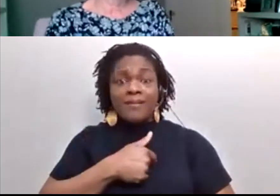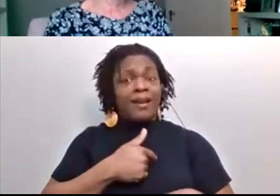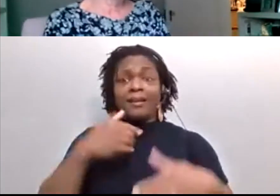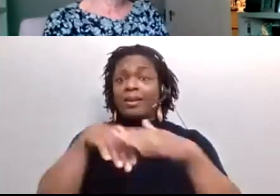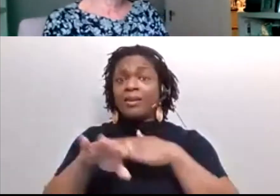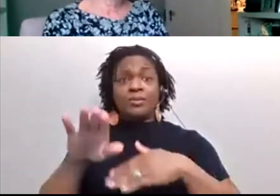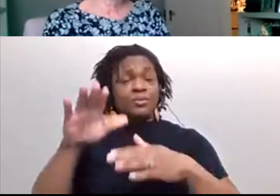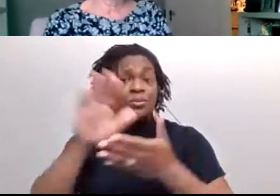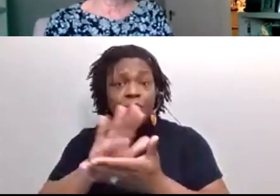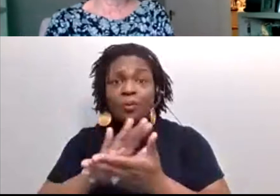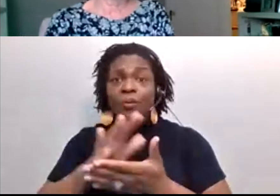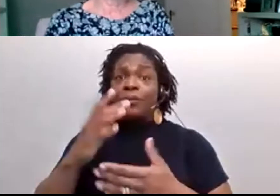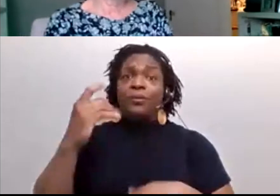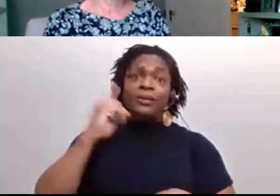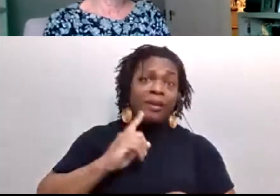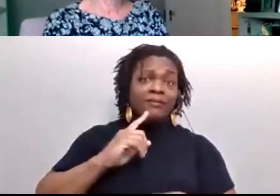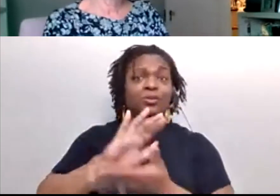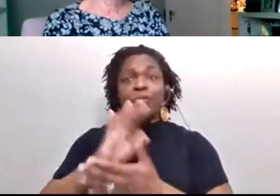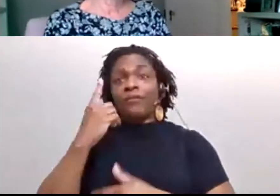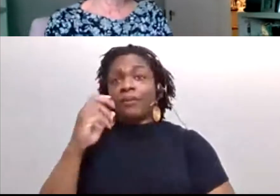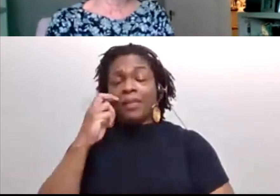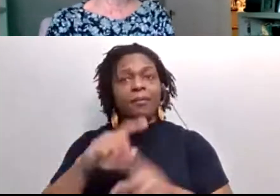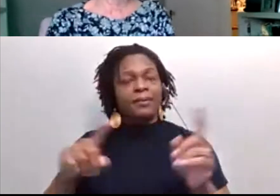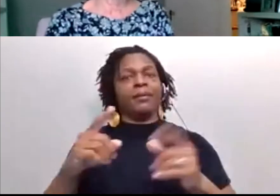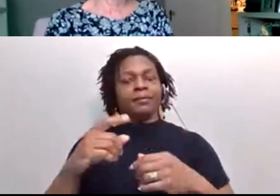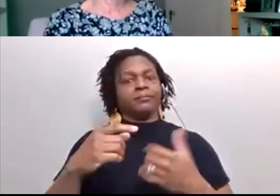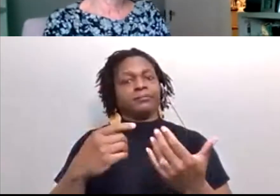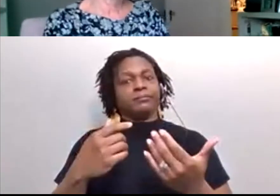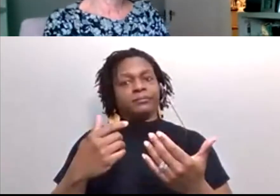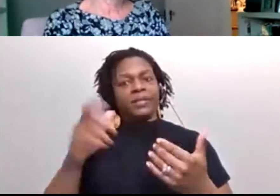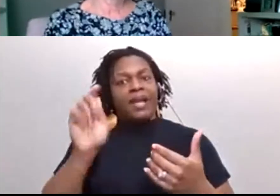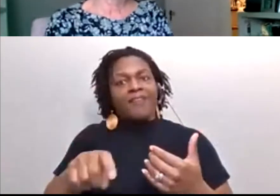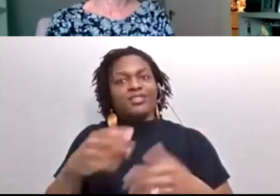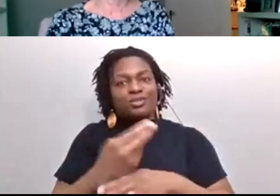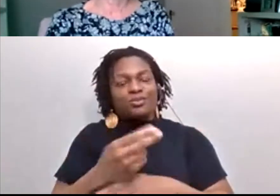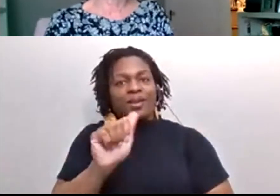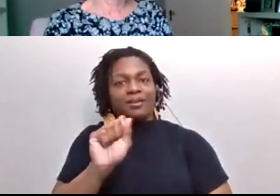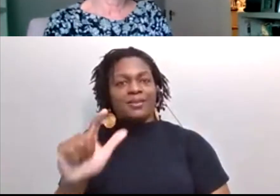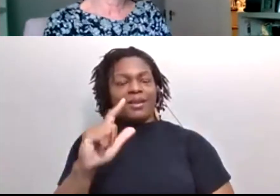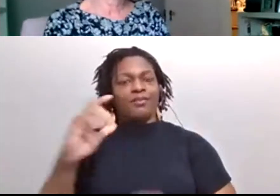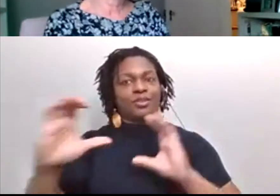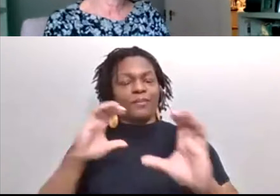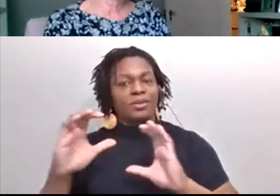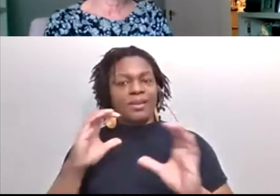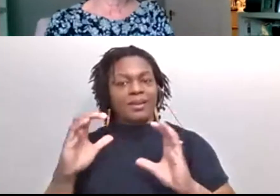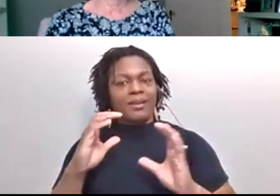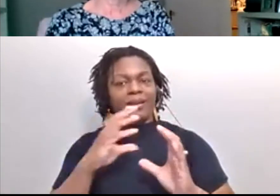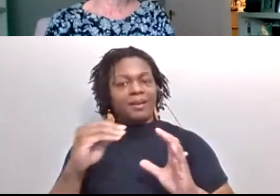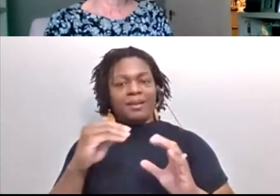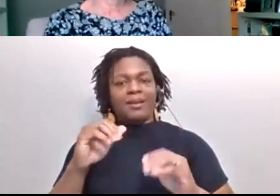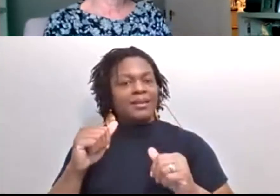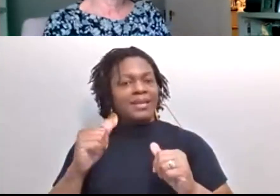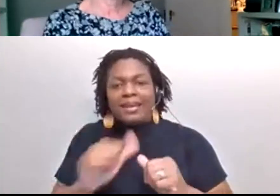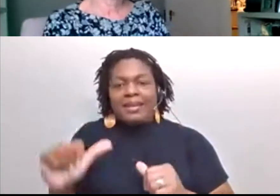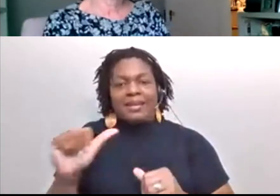for the deaf or the blind, but he has to use ASL to communicate. And every modality